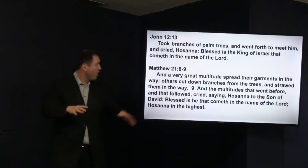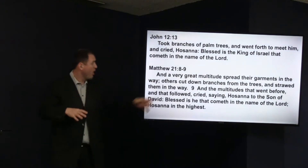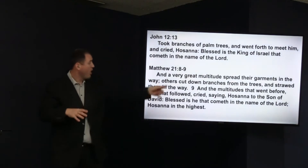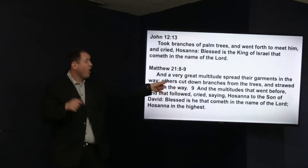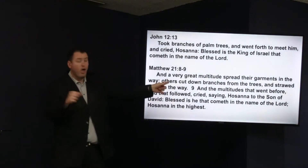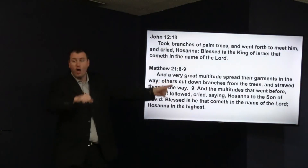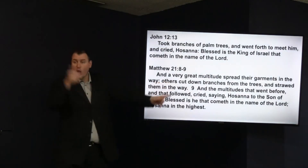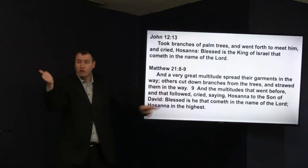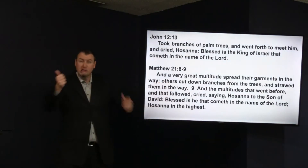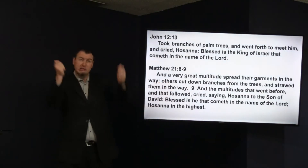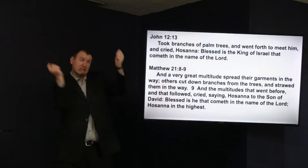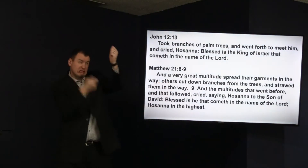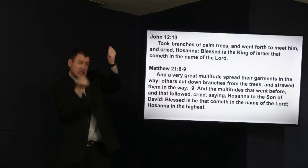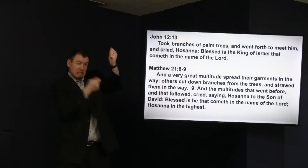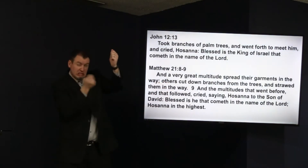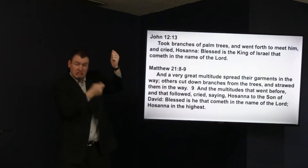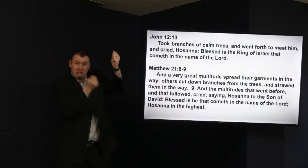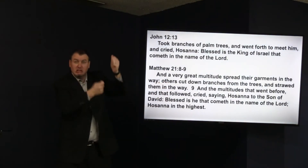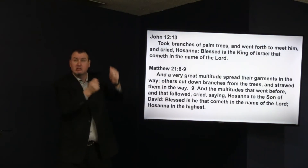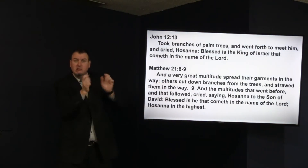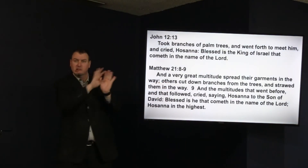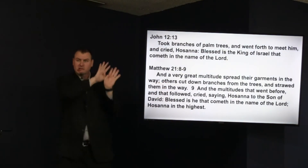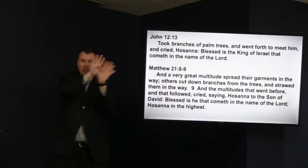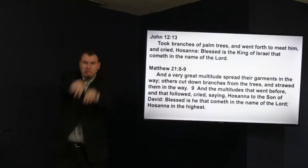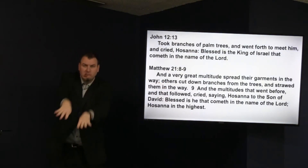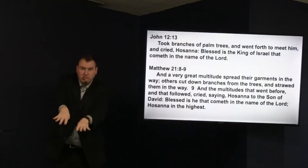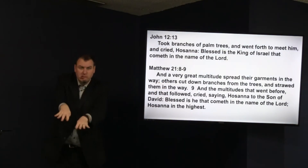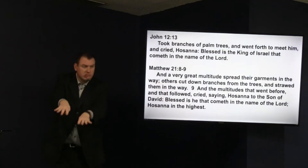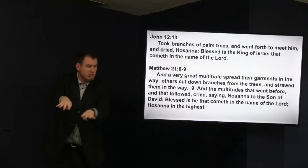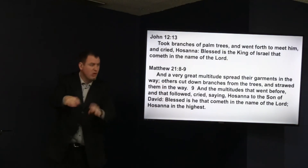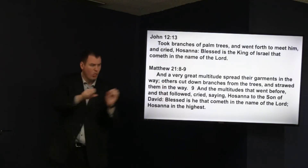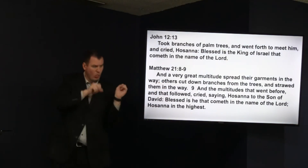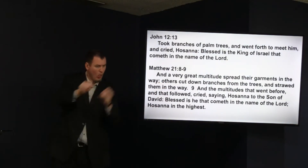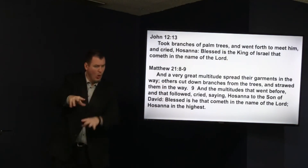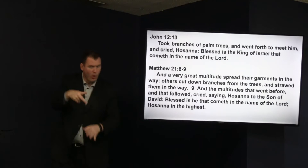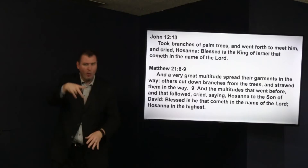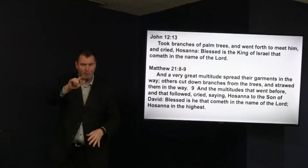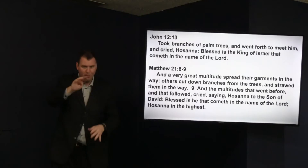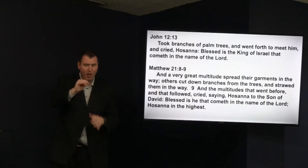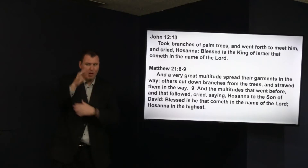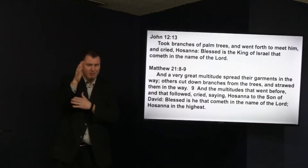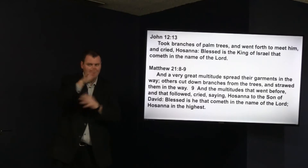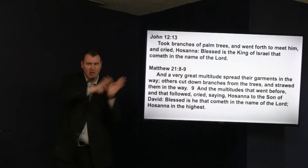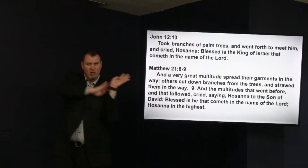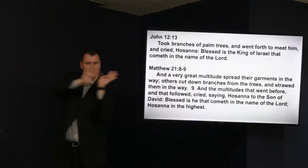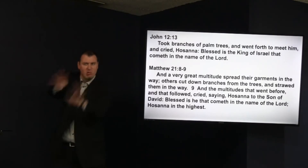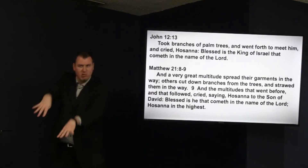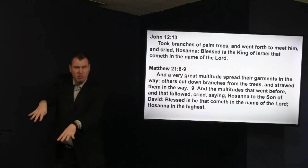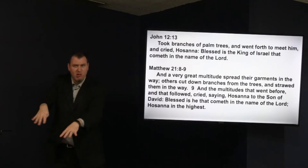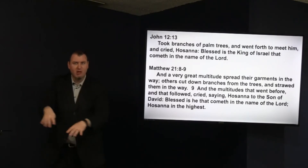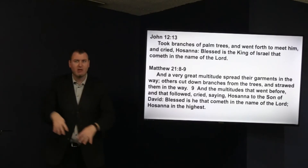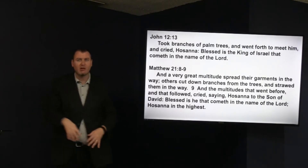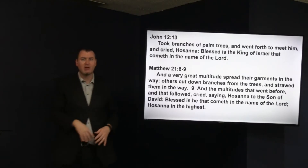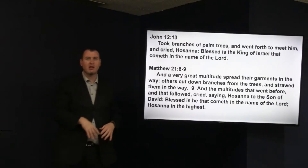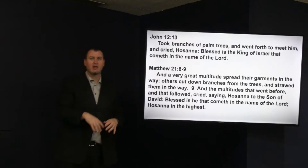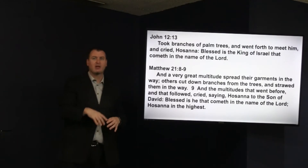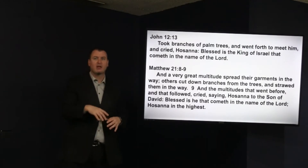So we see this here, and then in verse 8, others cut down branches from the trees and strawed them in